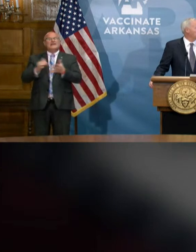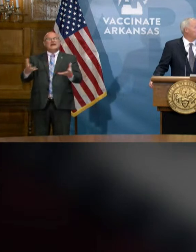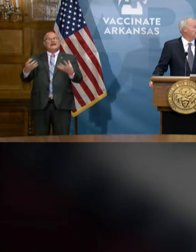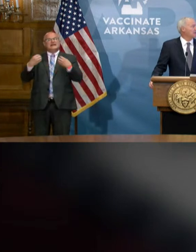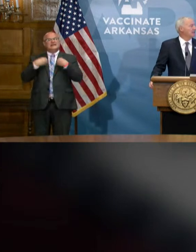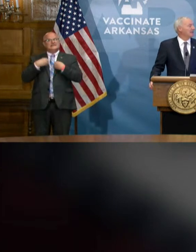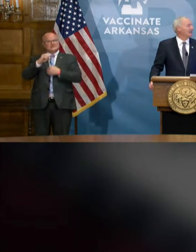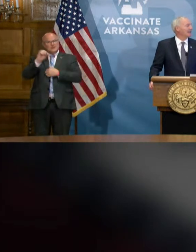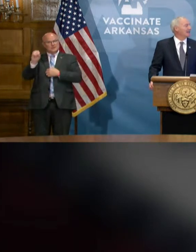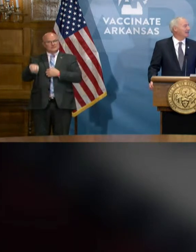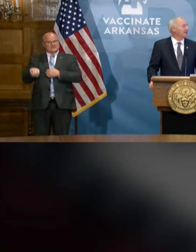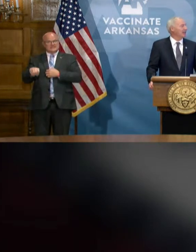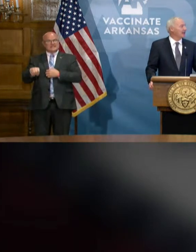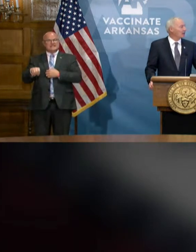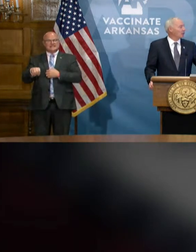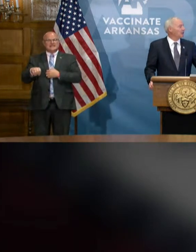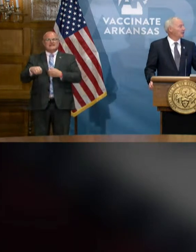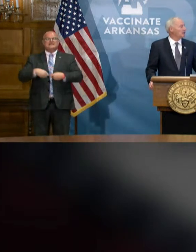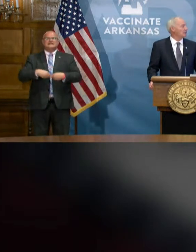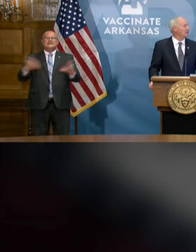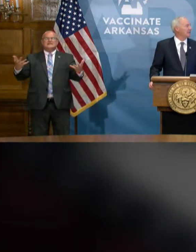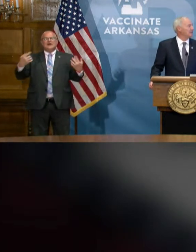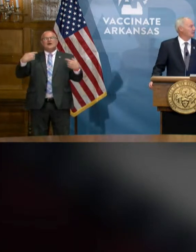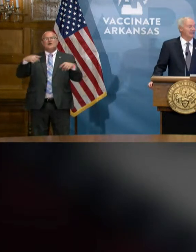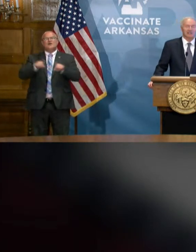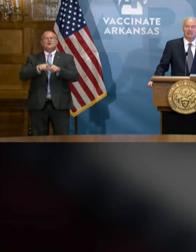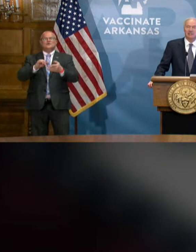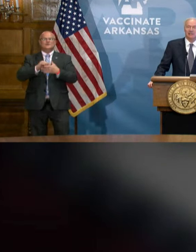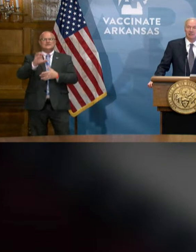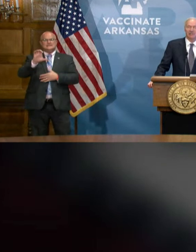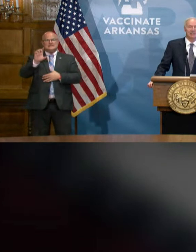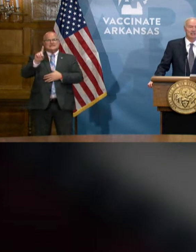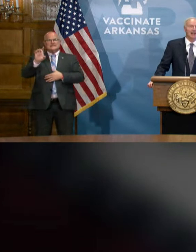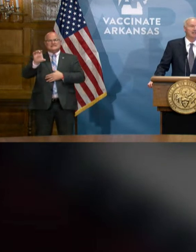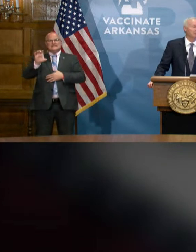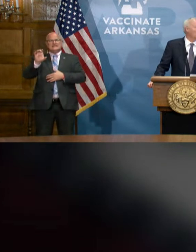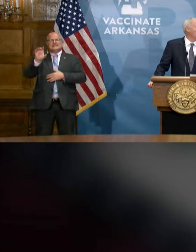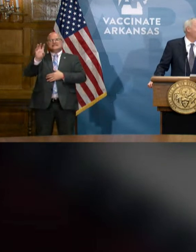a percent given out according to the CDC of